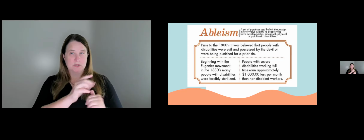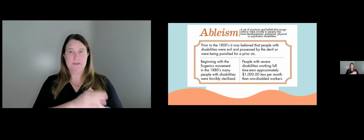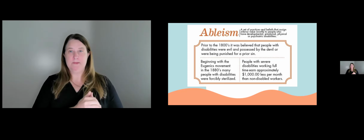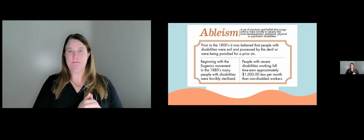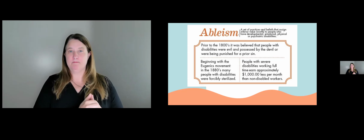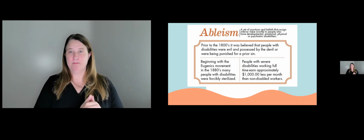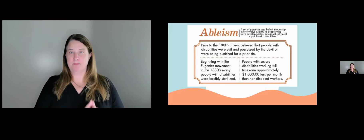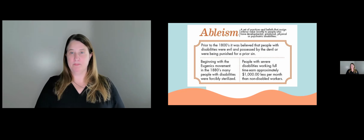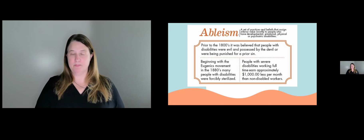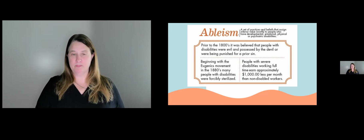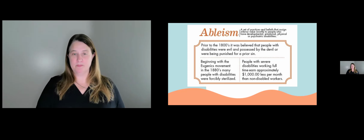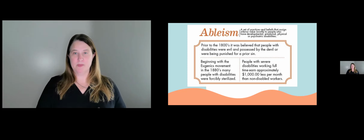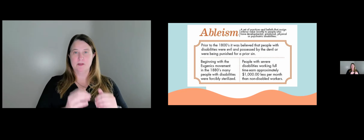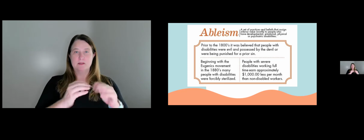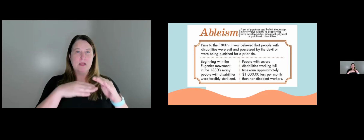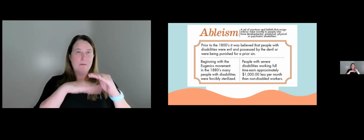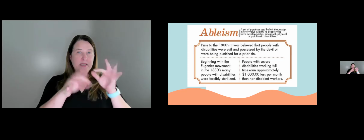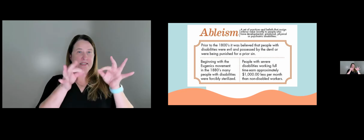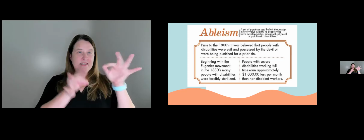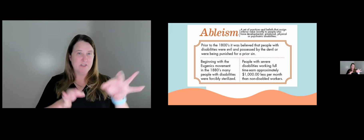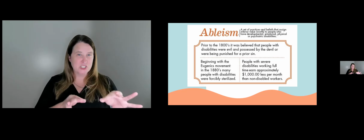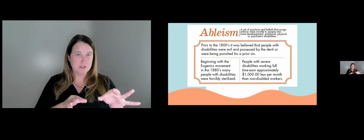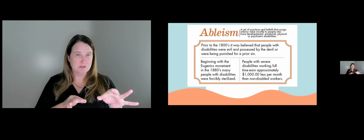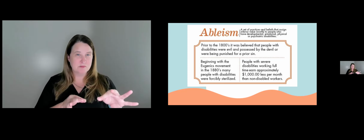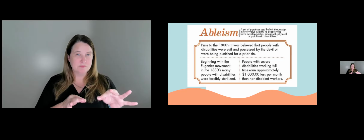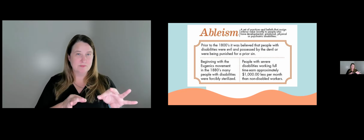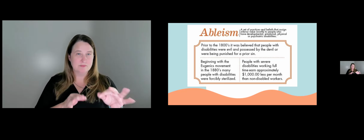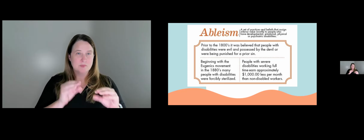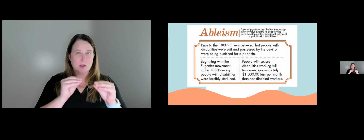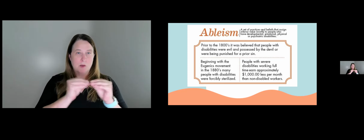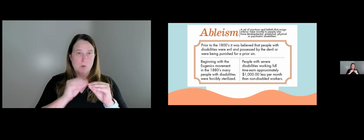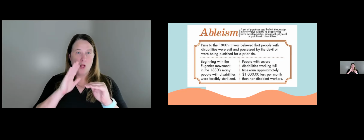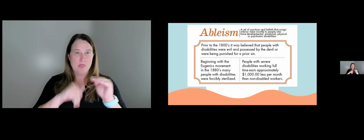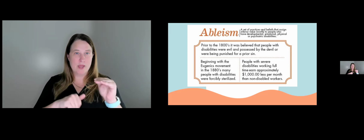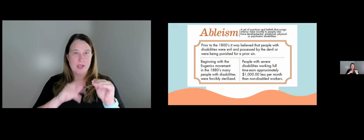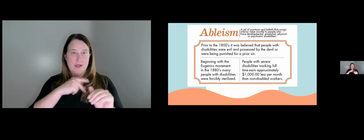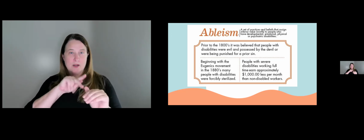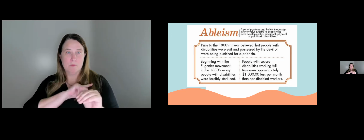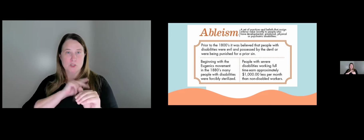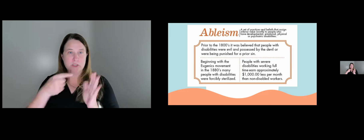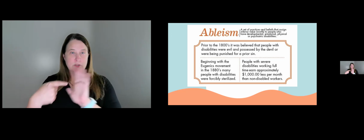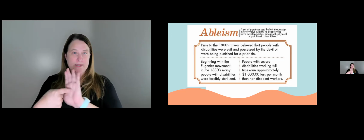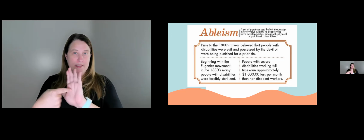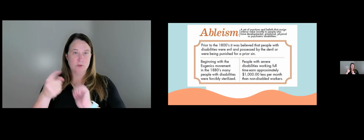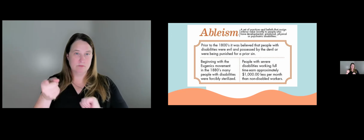factual, not a personal experience. So a basic definition